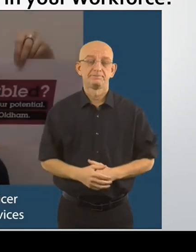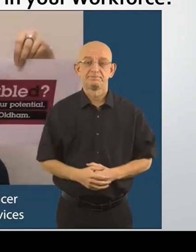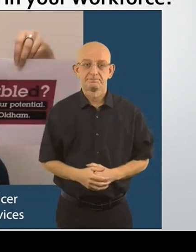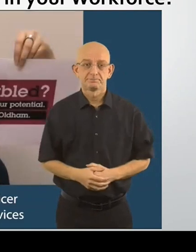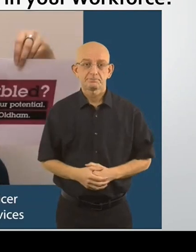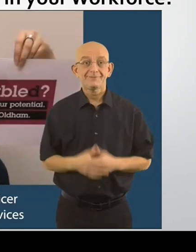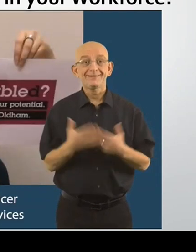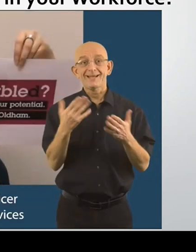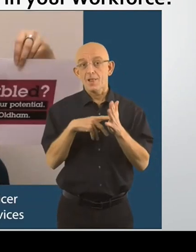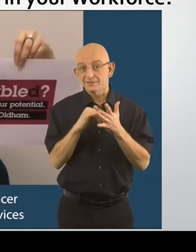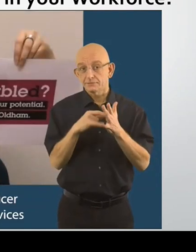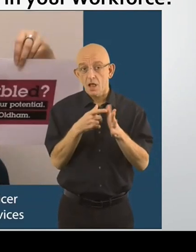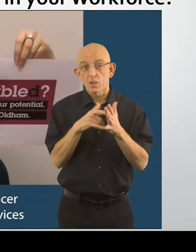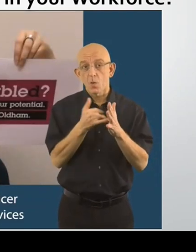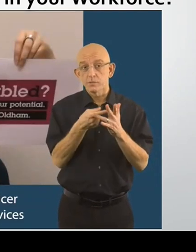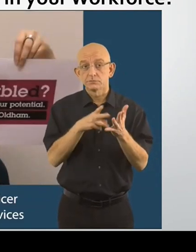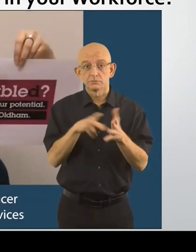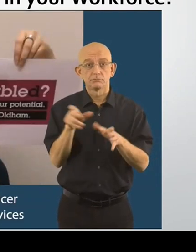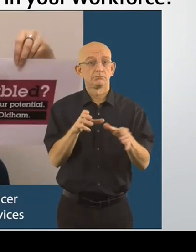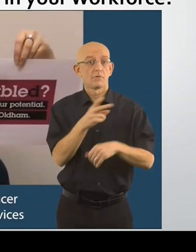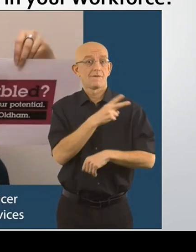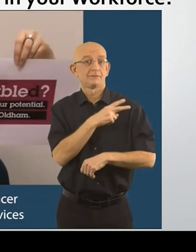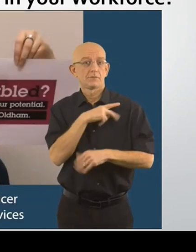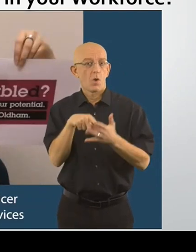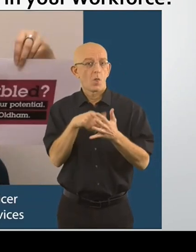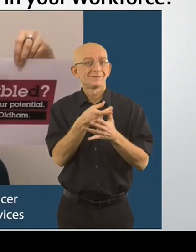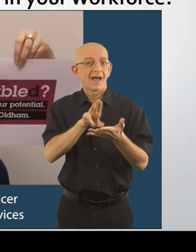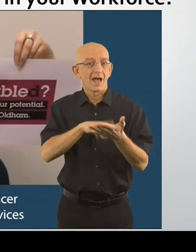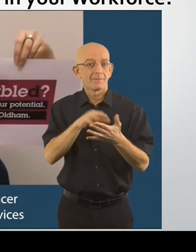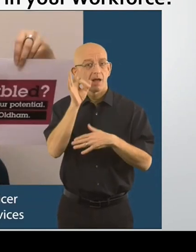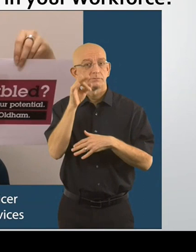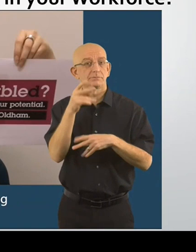together. Now, Lisa Lawson, Recruitment Officer from Oldham